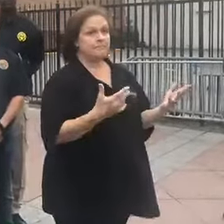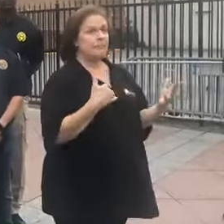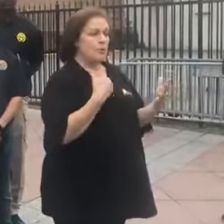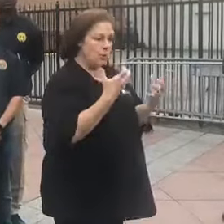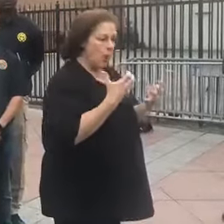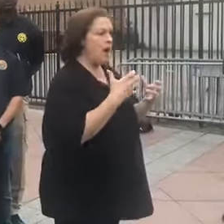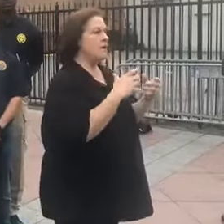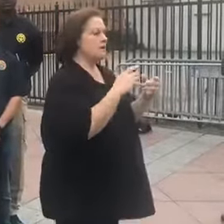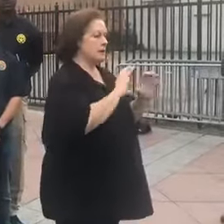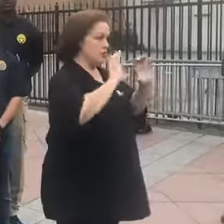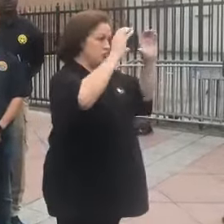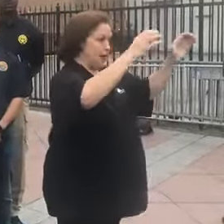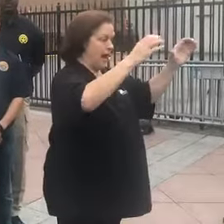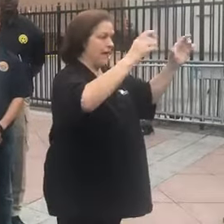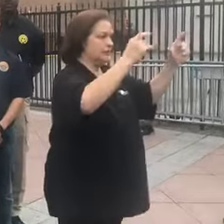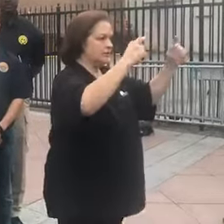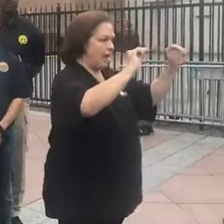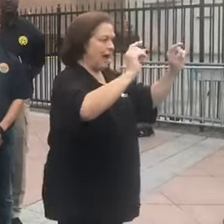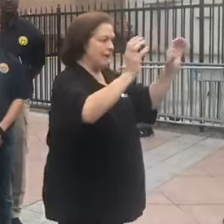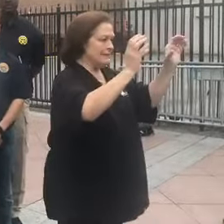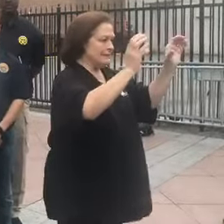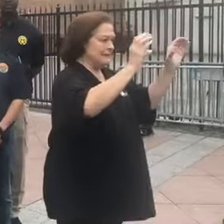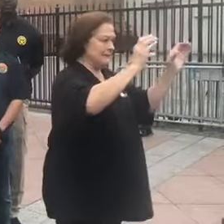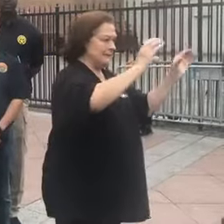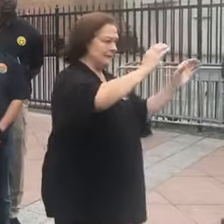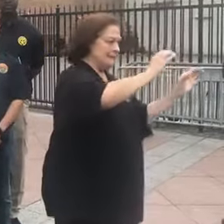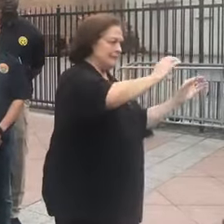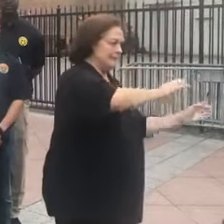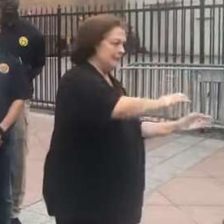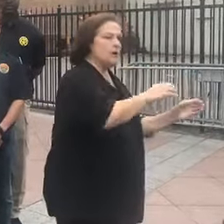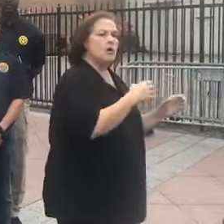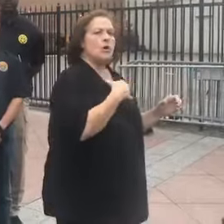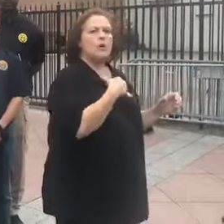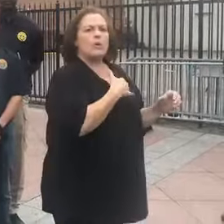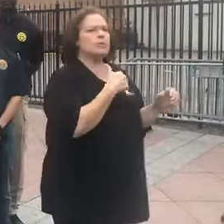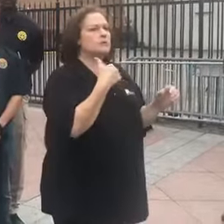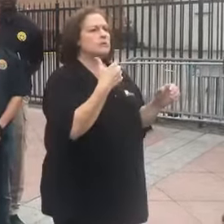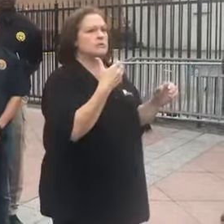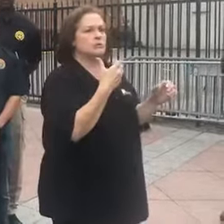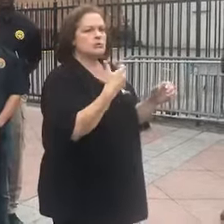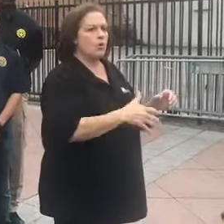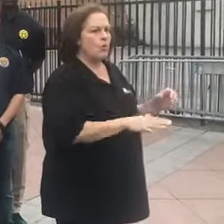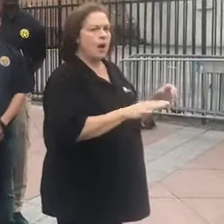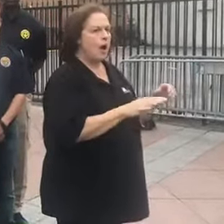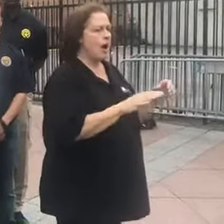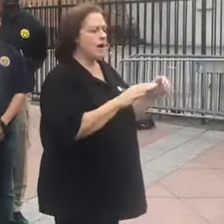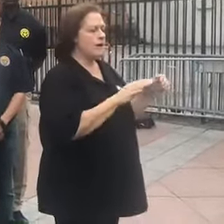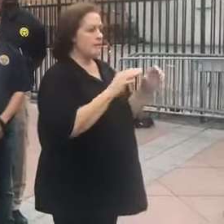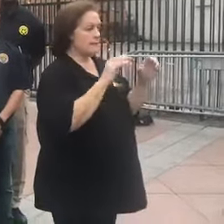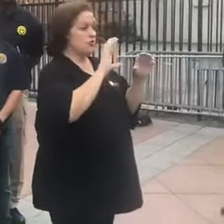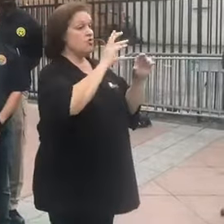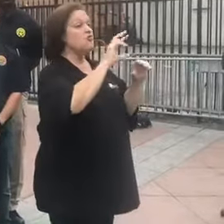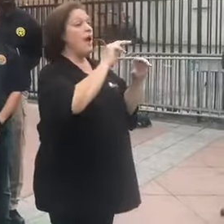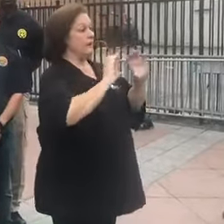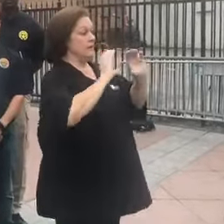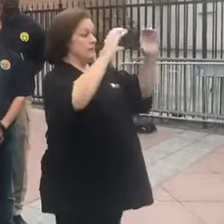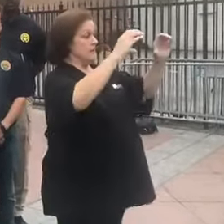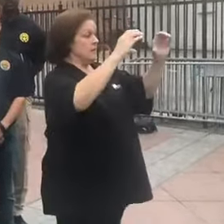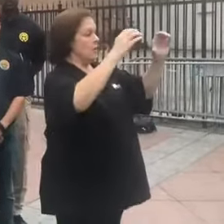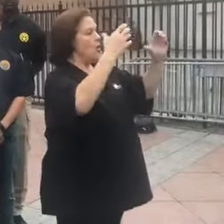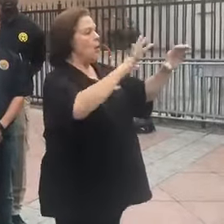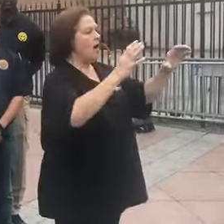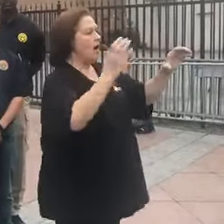bringing them all down there, is not bringing them down where the two individuals are. A lot of effort went to making sure that they don't